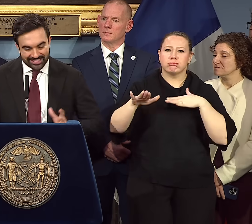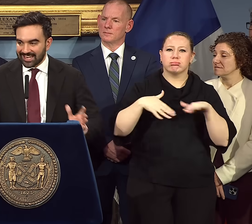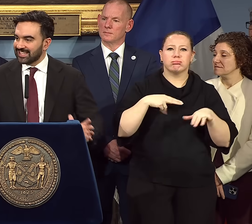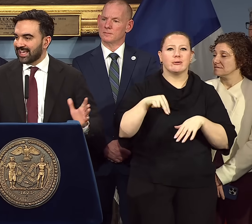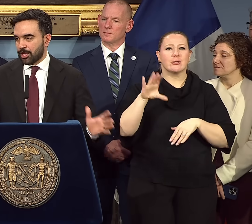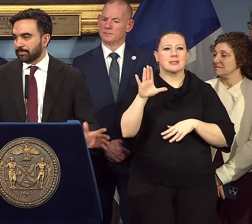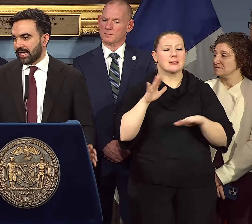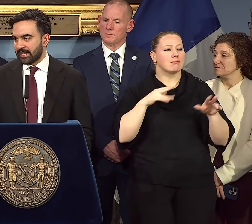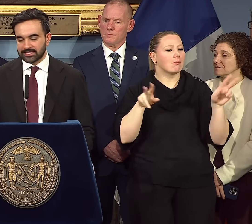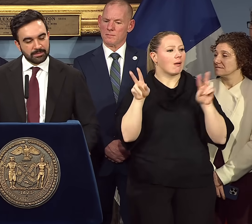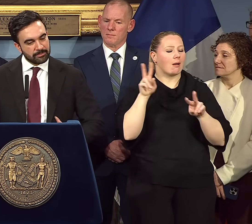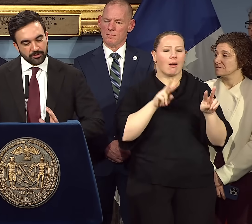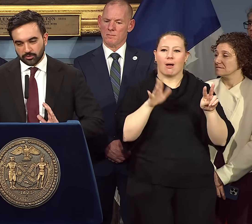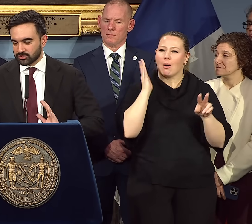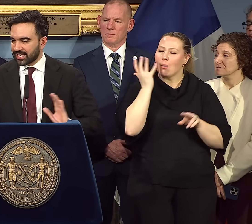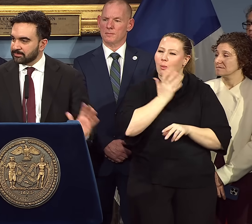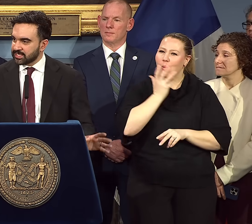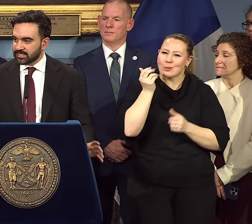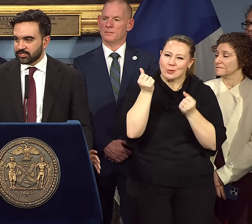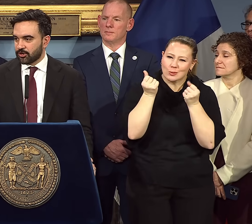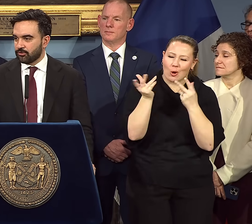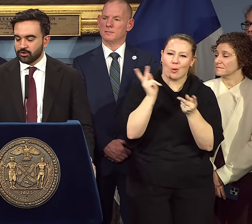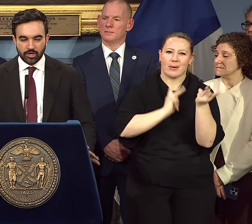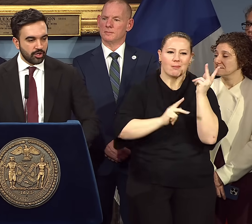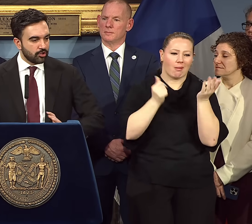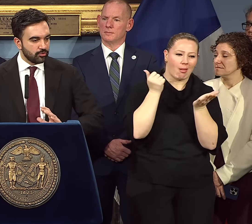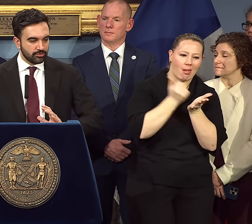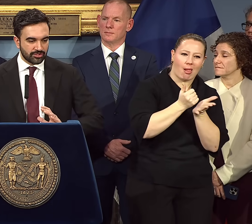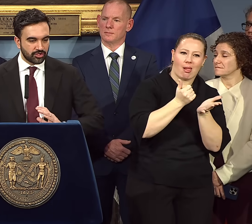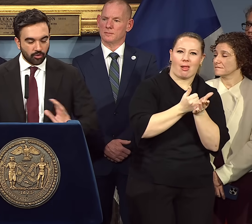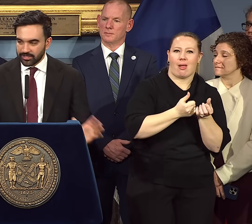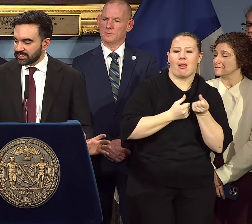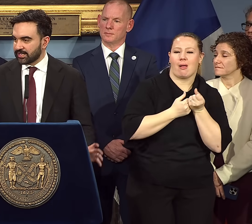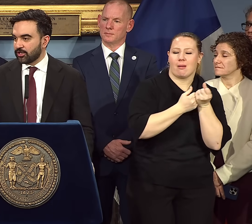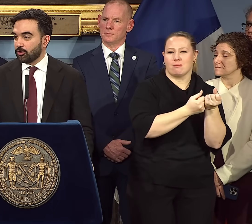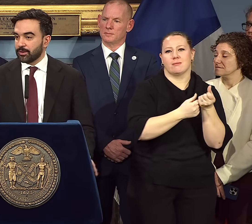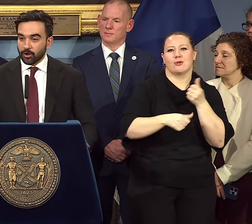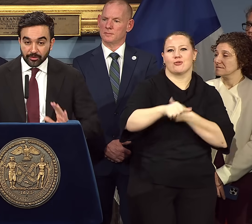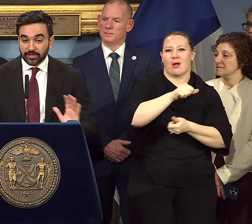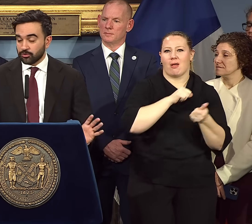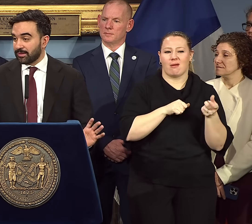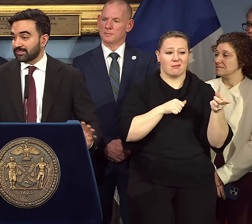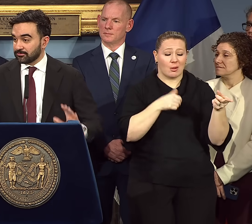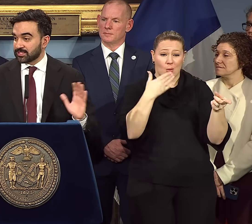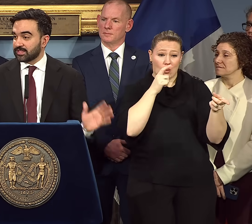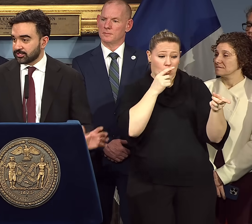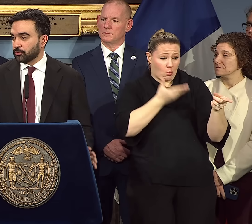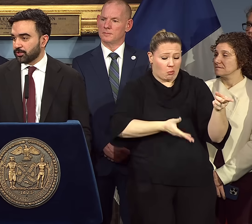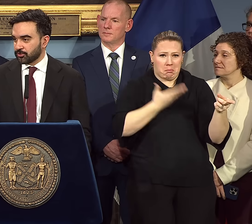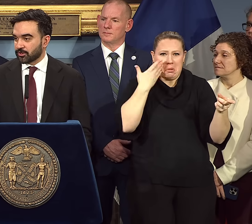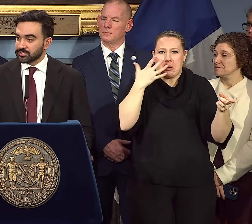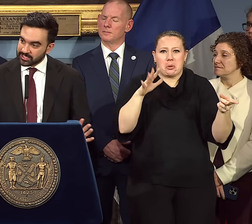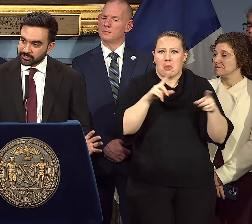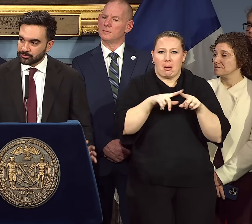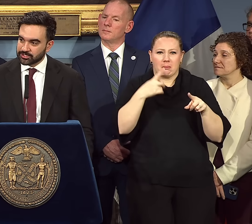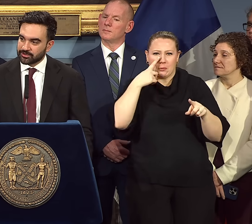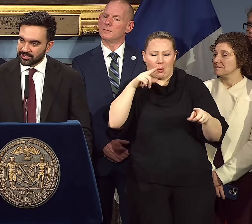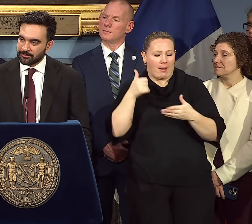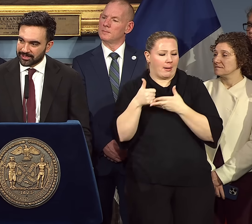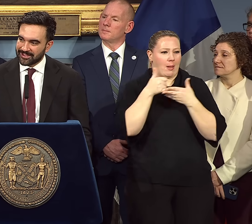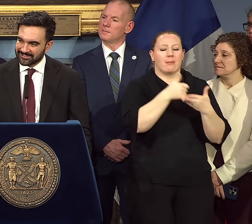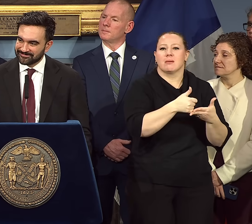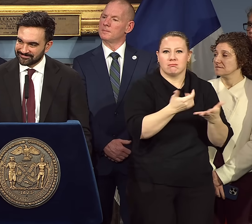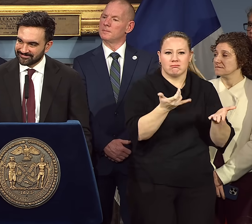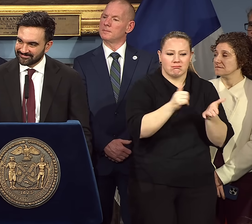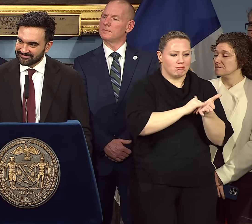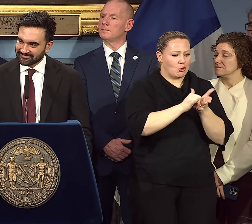were just lending a helping hand to people whose names they didn't know, whose stories they didn't know, but all they knew about them was that they too were New Yorkers. They too deserved a